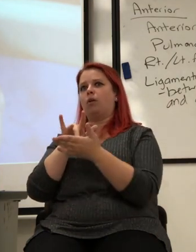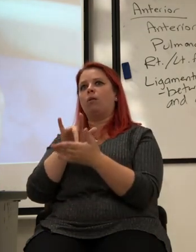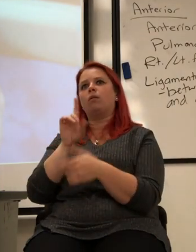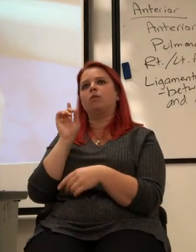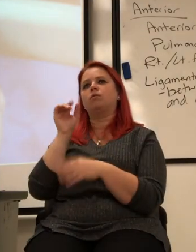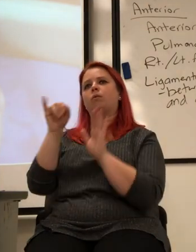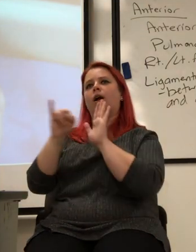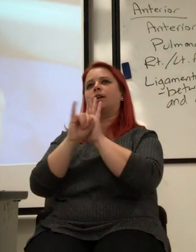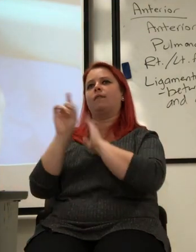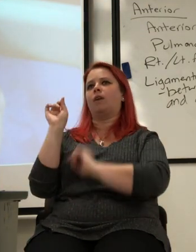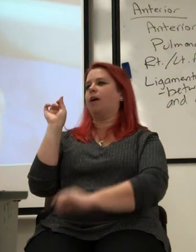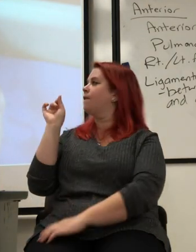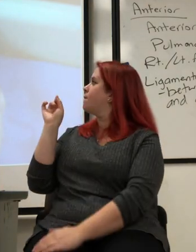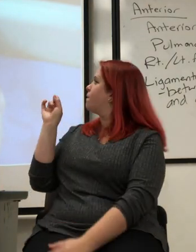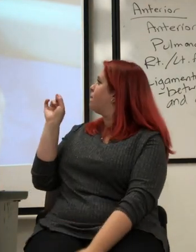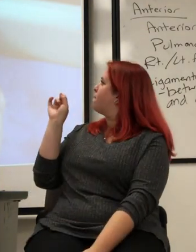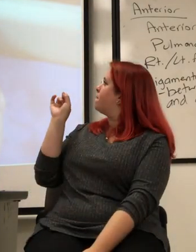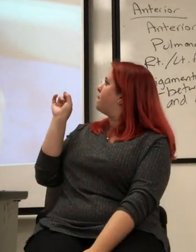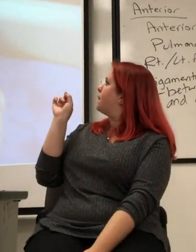Identify this vessel here.